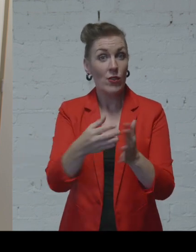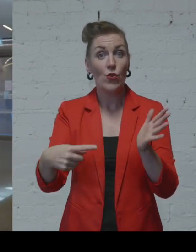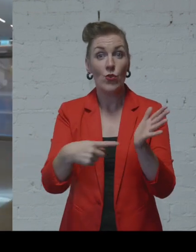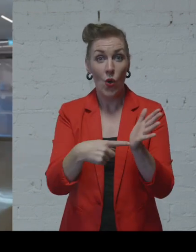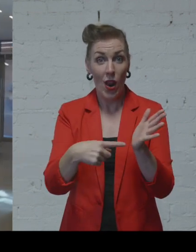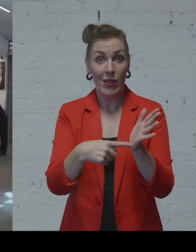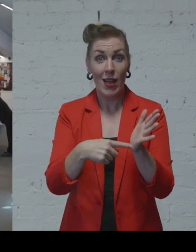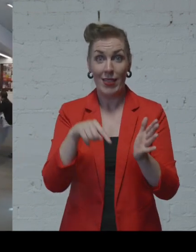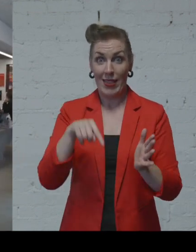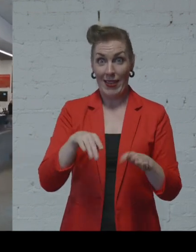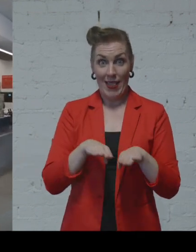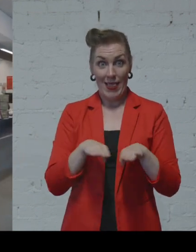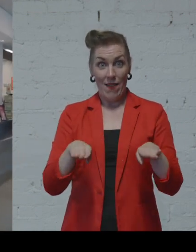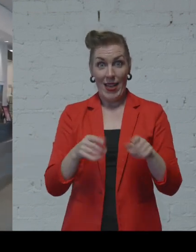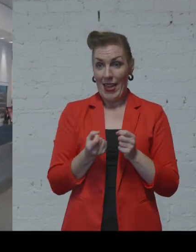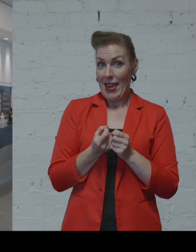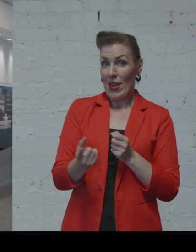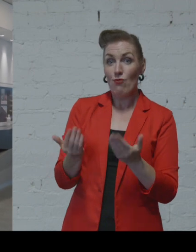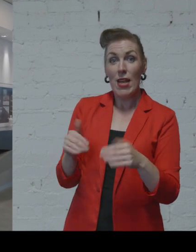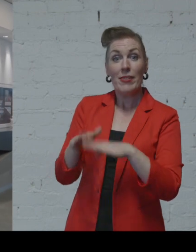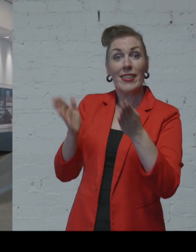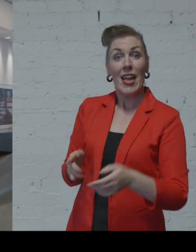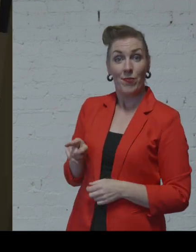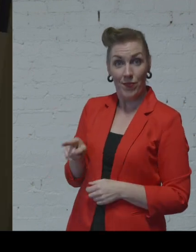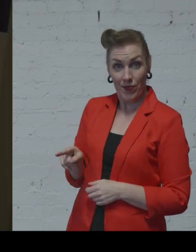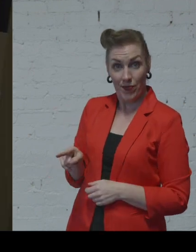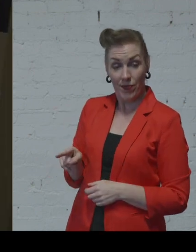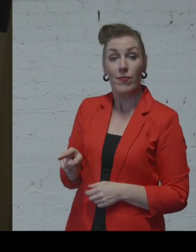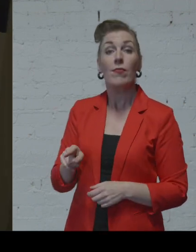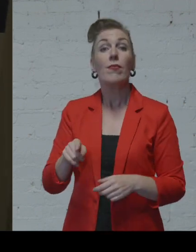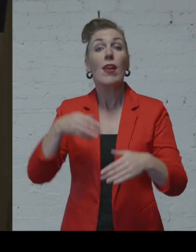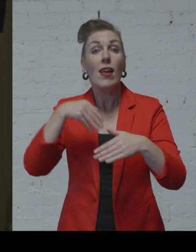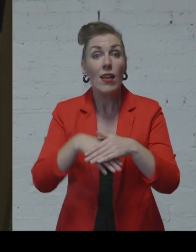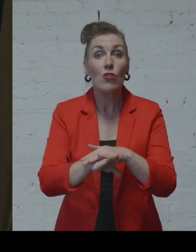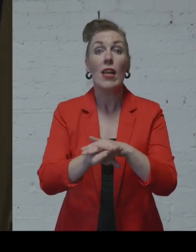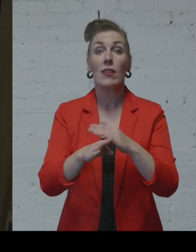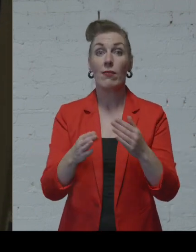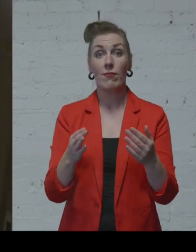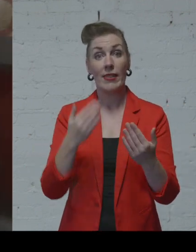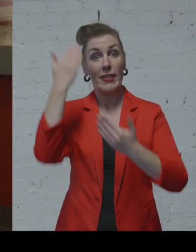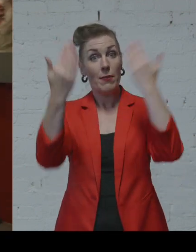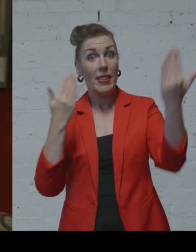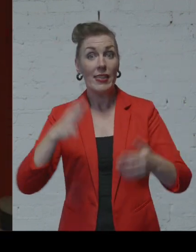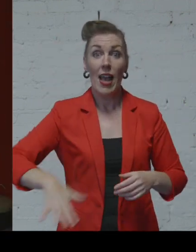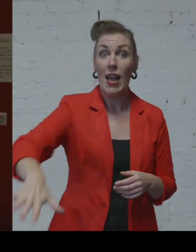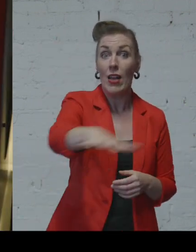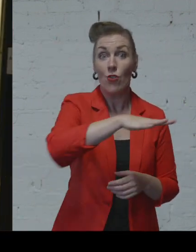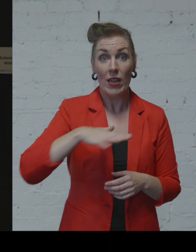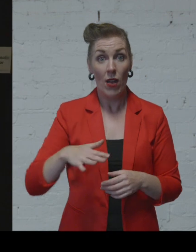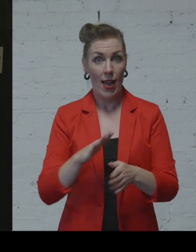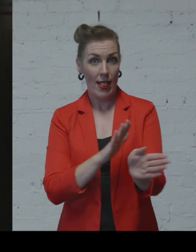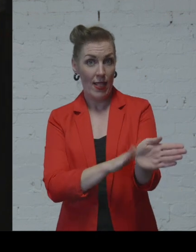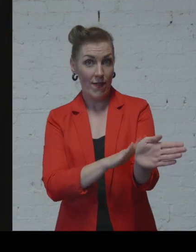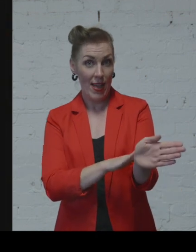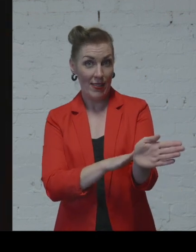area. There is an accessible toilet on this level near the reception desk. The entrance to the